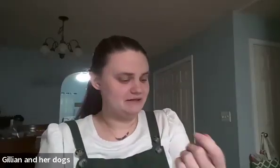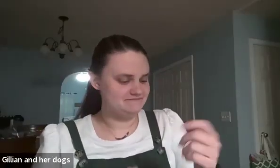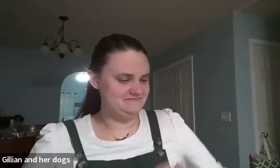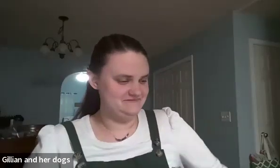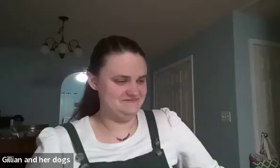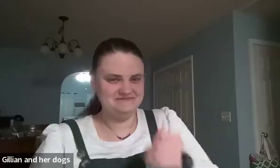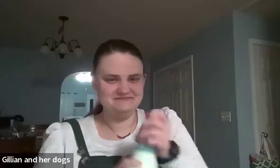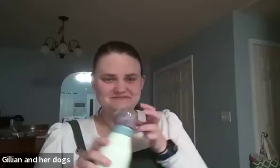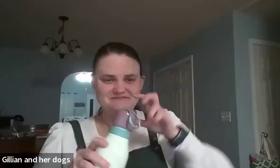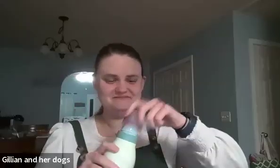it.